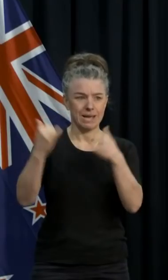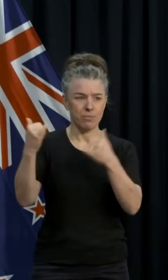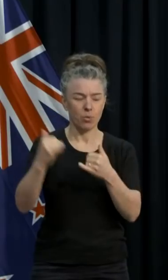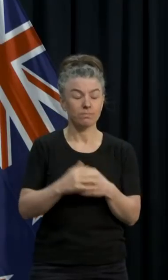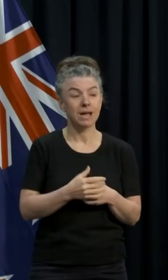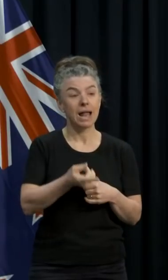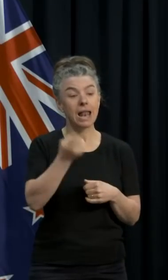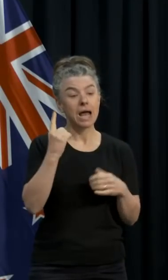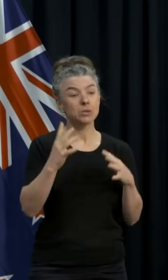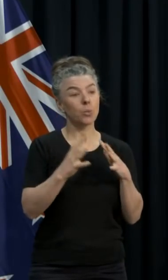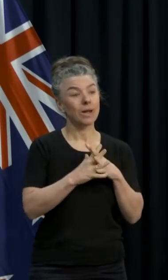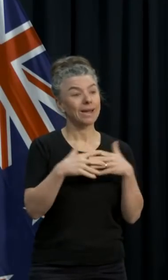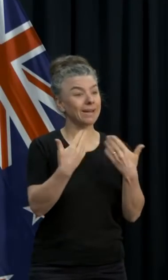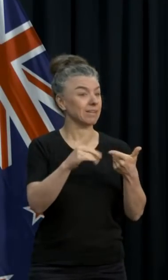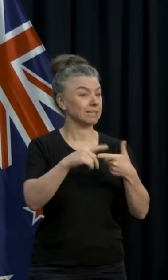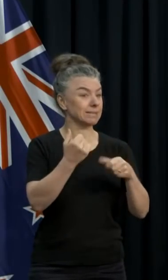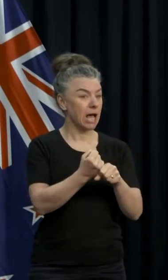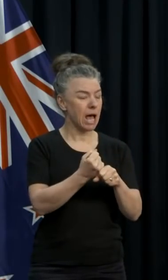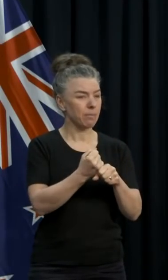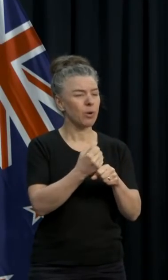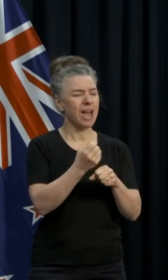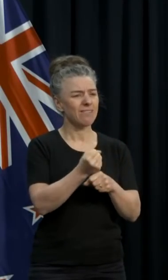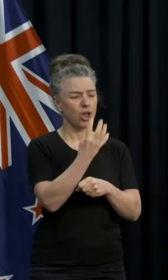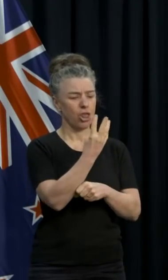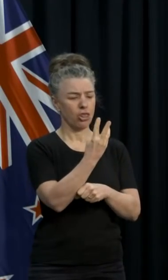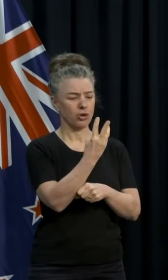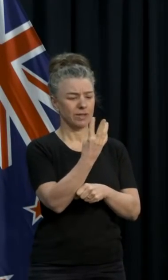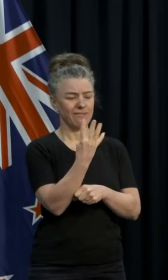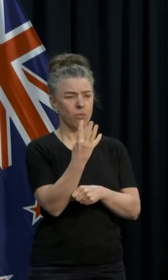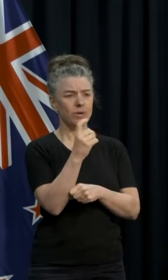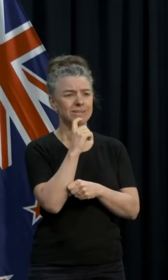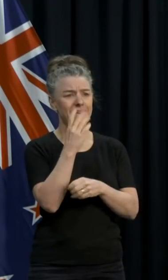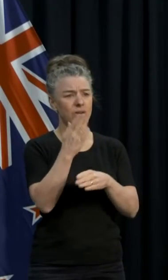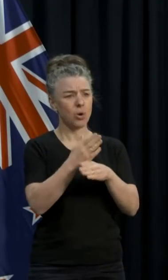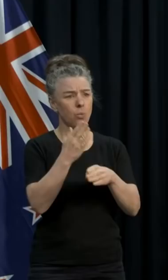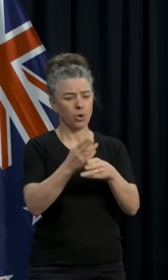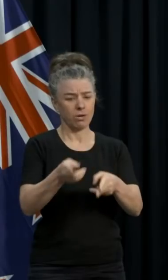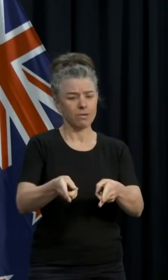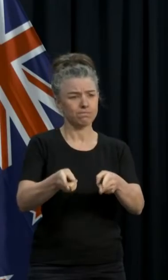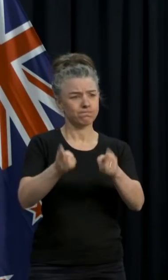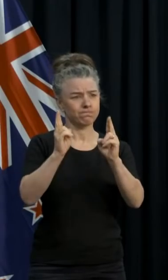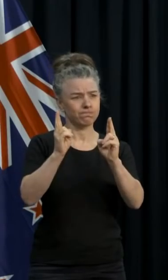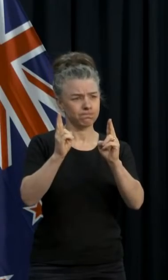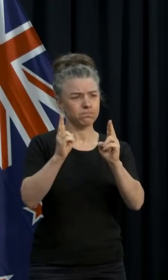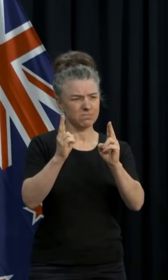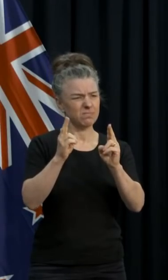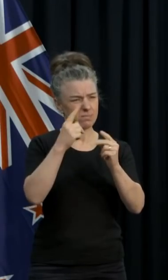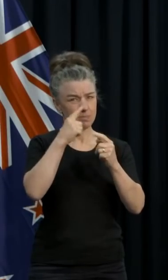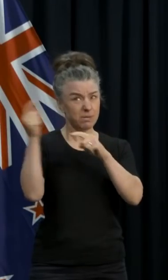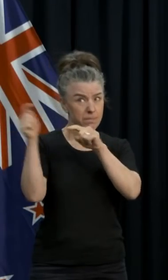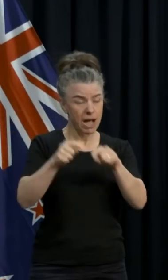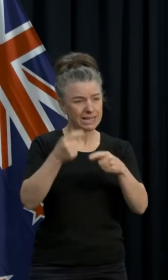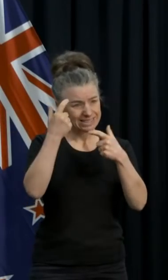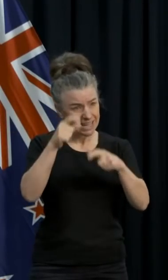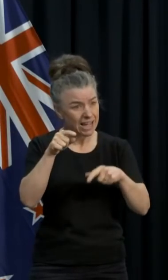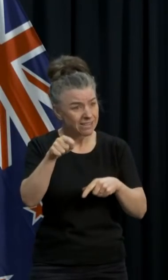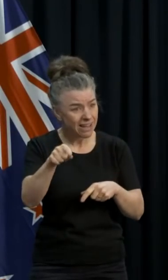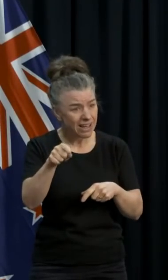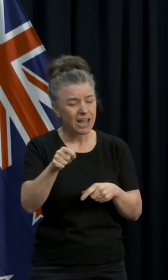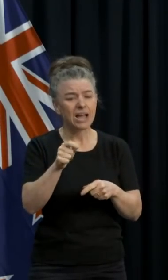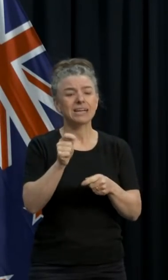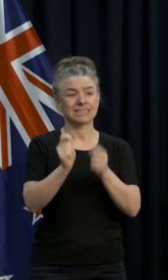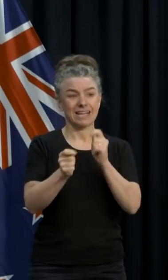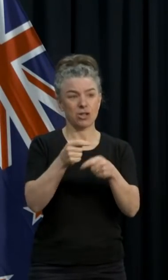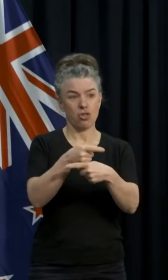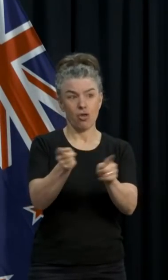example, here in Wellington, there were 34 staff working at one of the managed isolation quarantine facilities who were